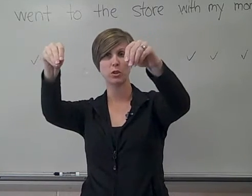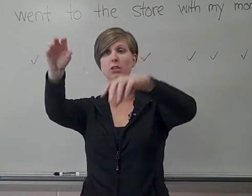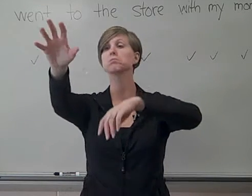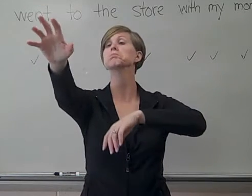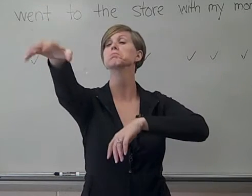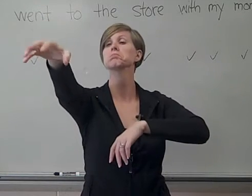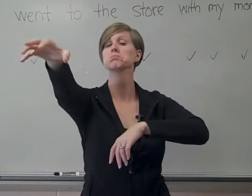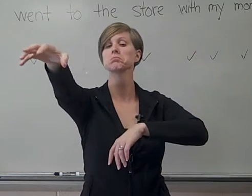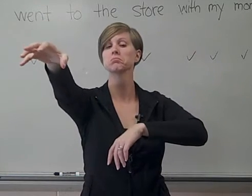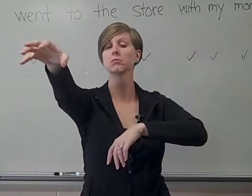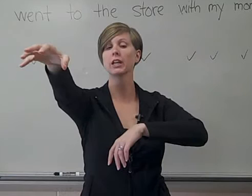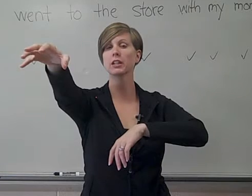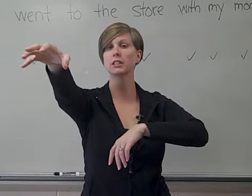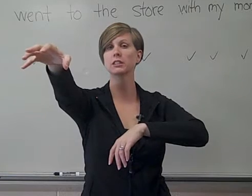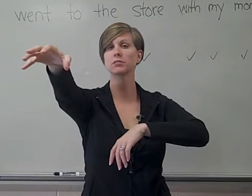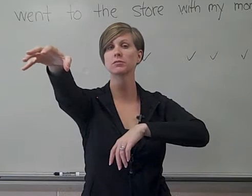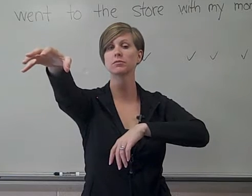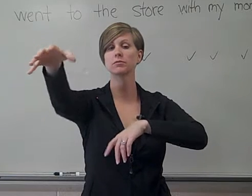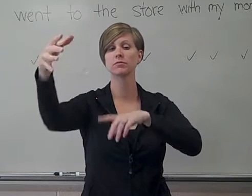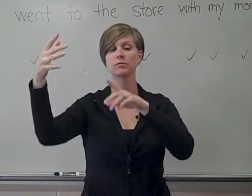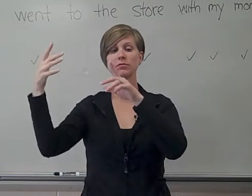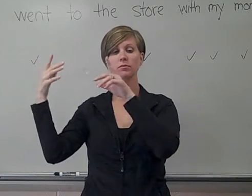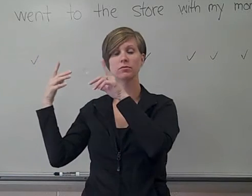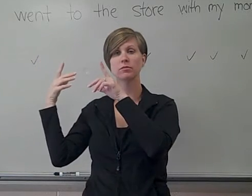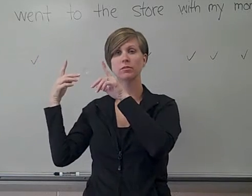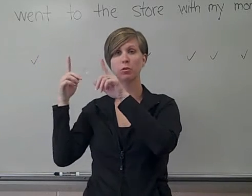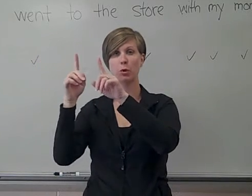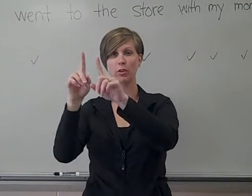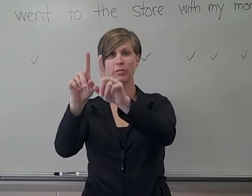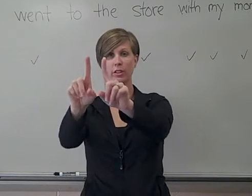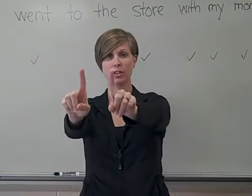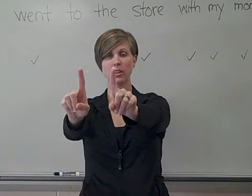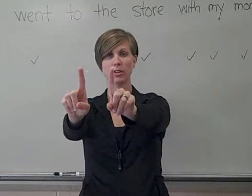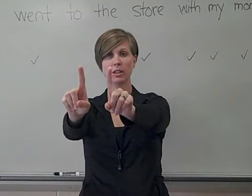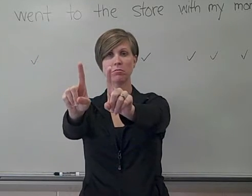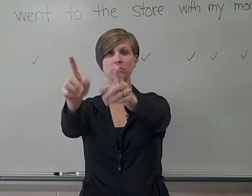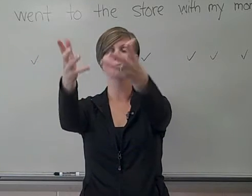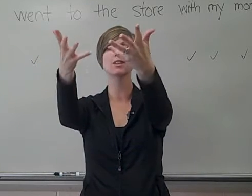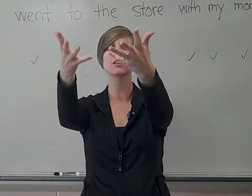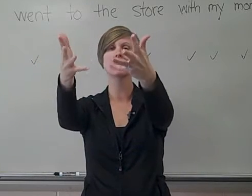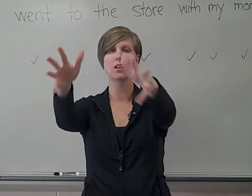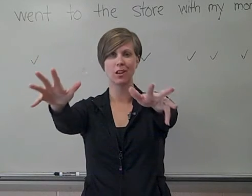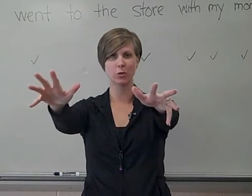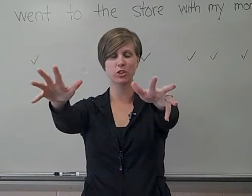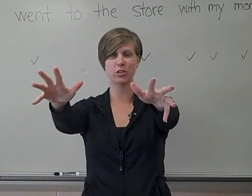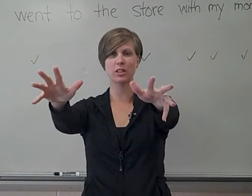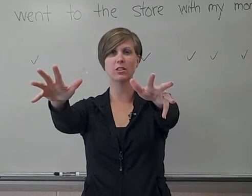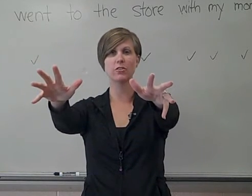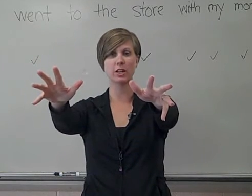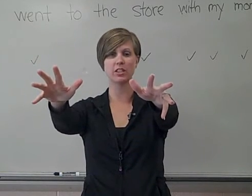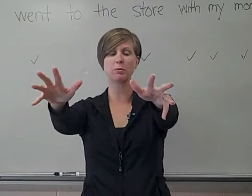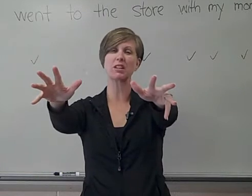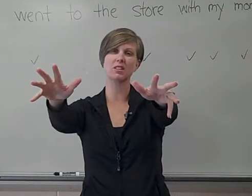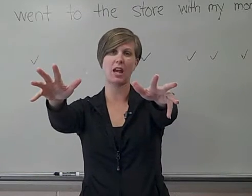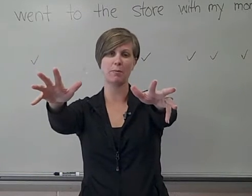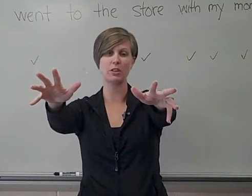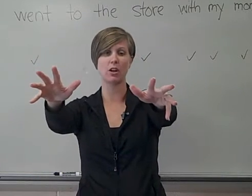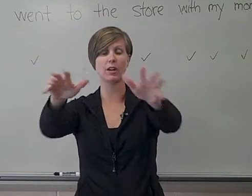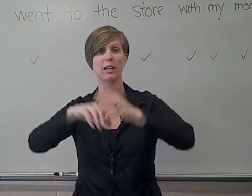store. There it is. The both of us are going. We show that it's finished because it's happened already